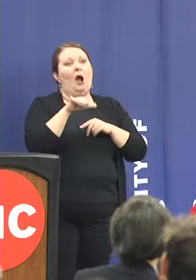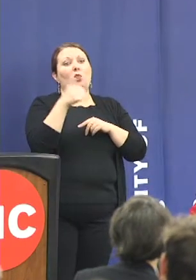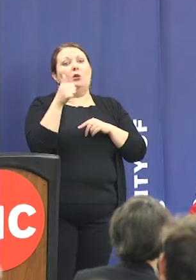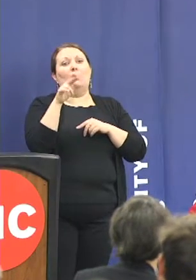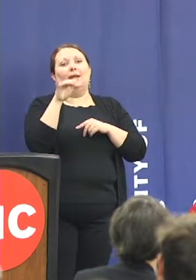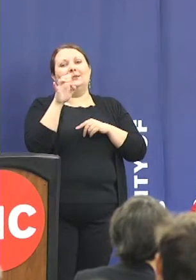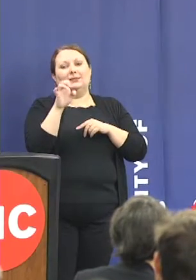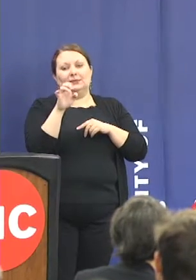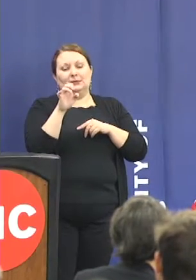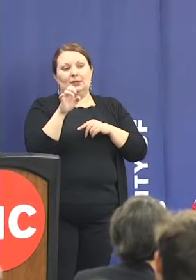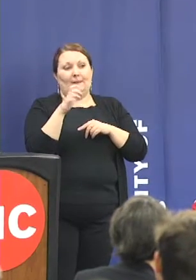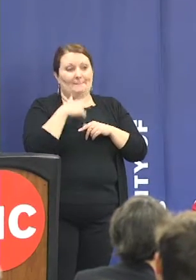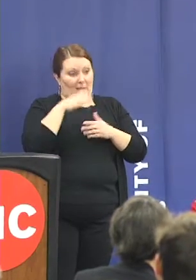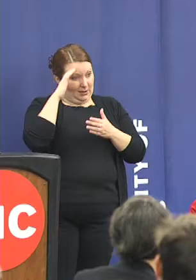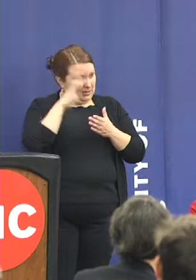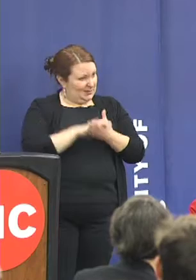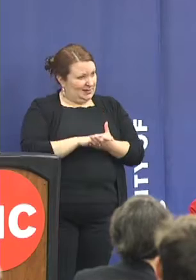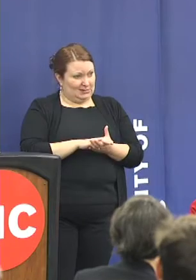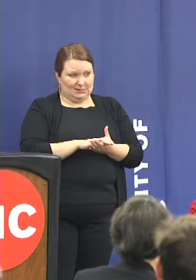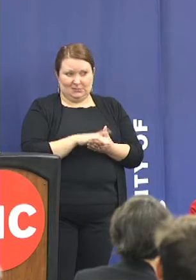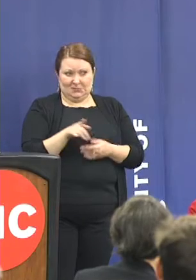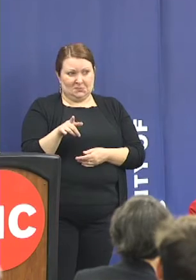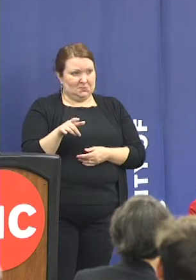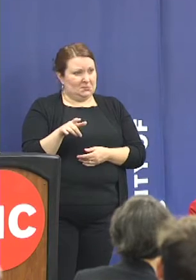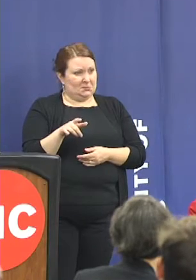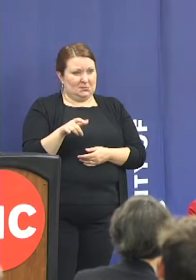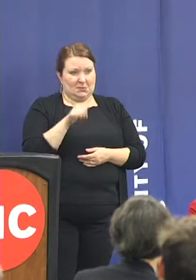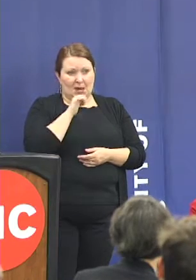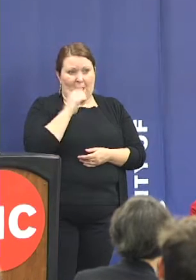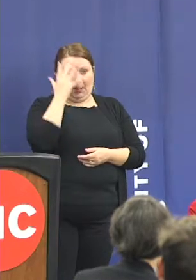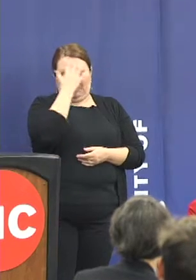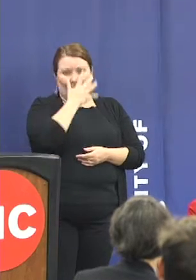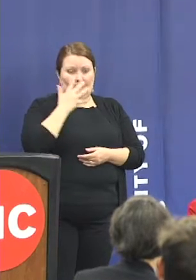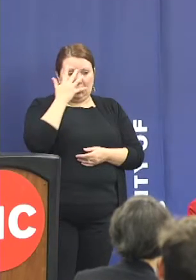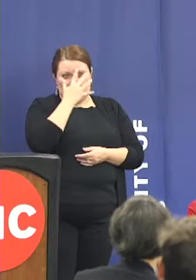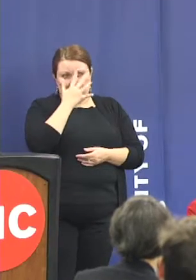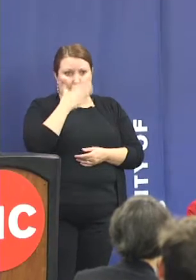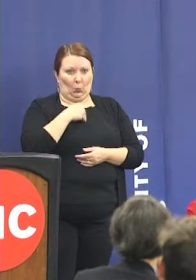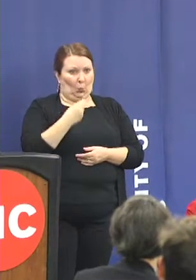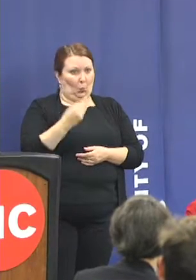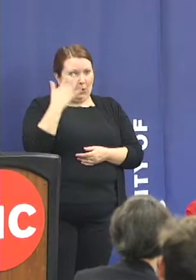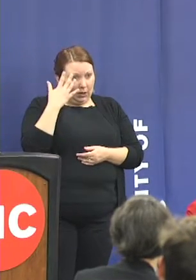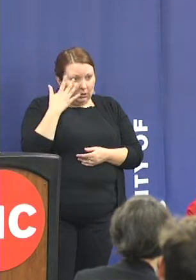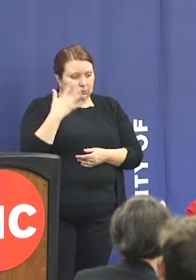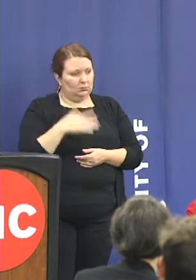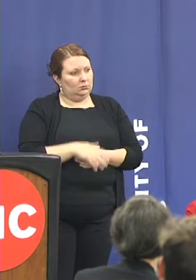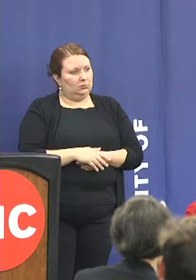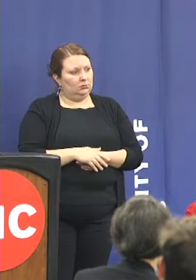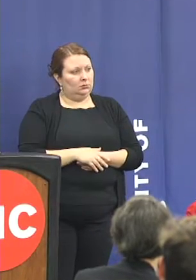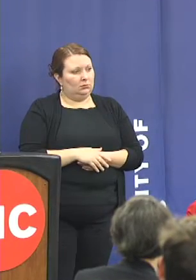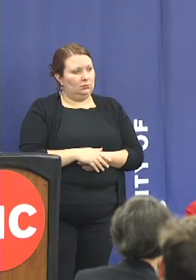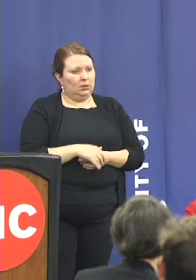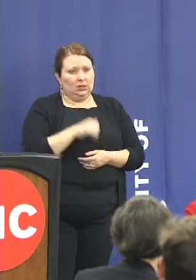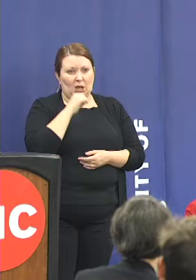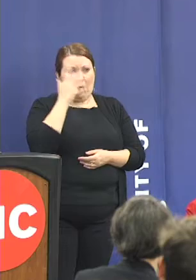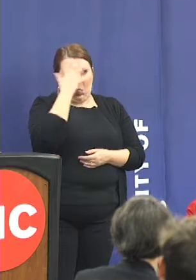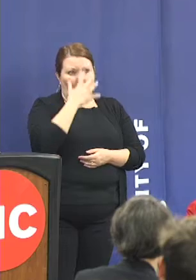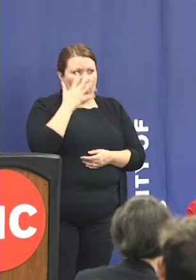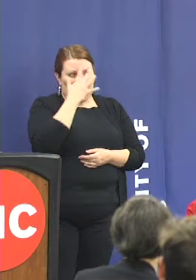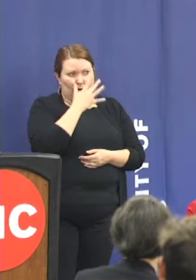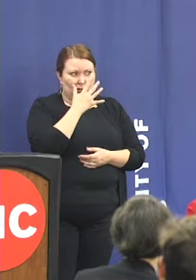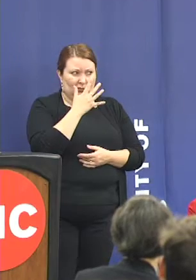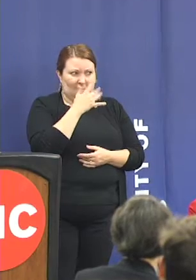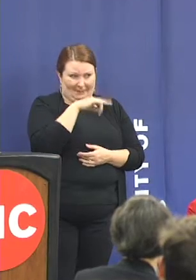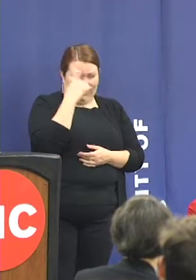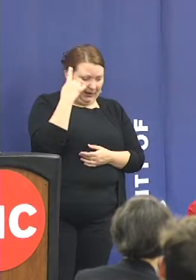because it is true. My husband is not someone who would be phenotypically assumed to be white. He certainly wouldn't, he doesn't look like me, he would not be